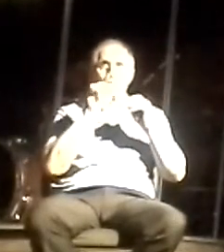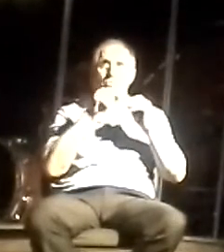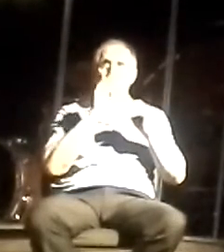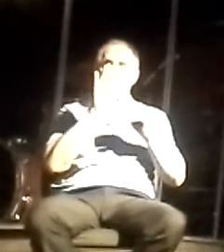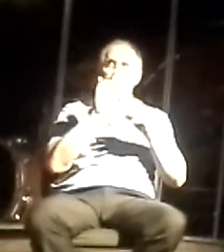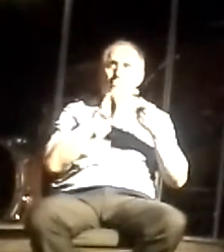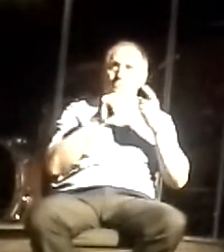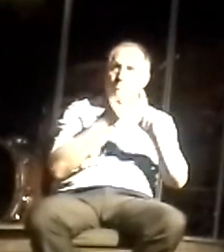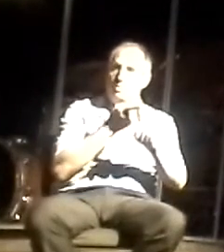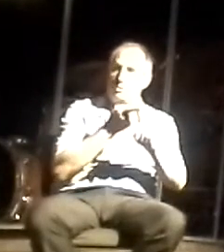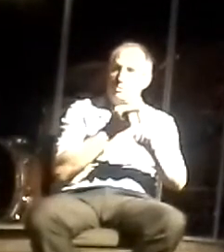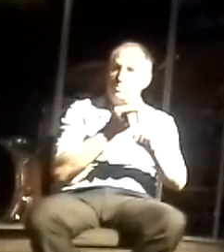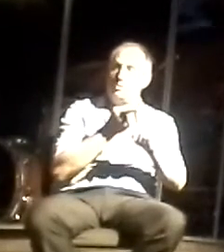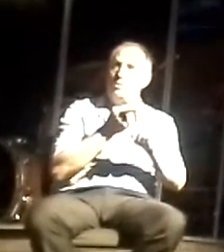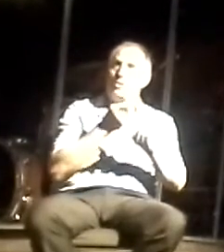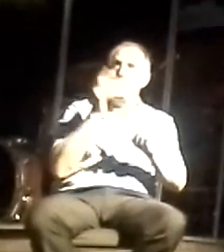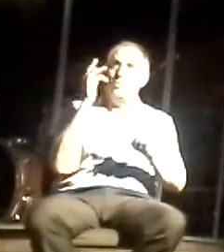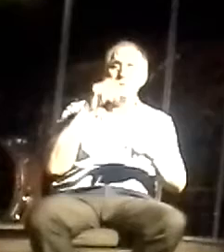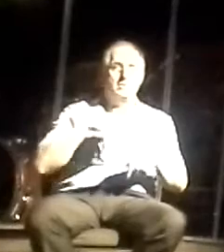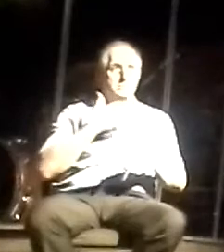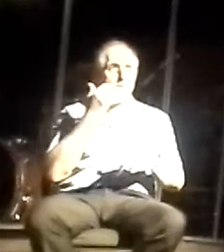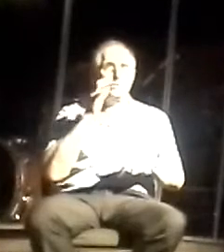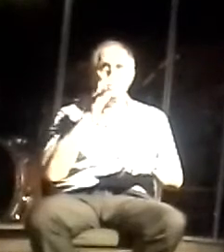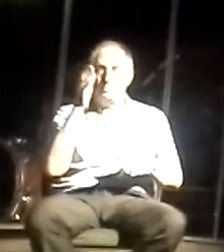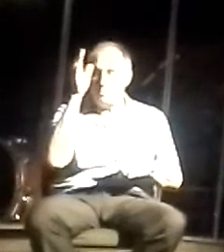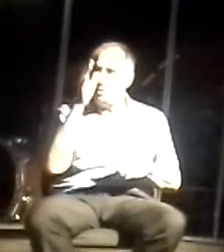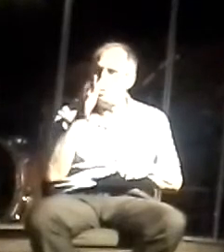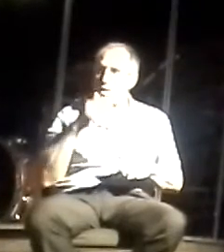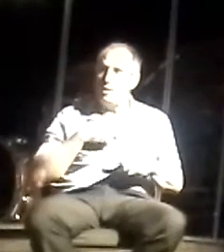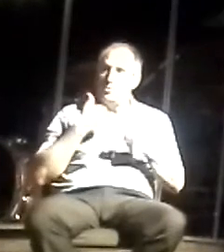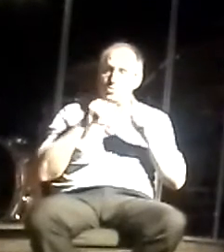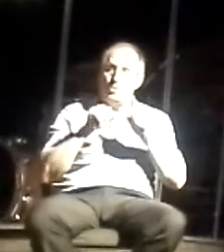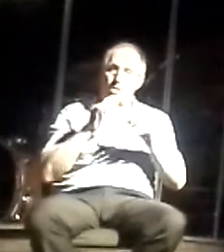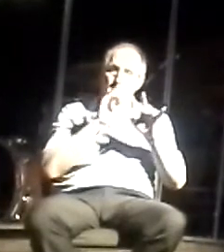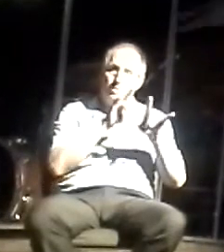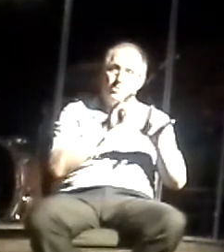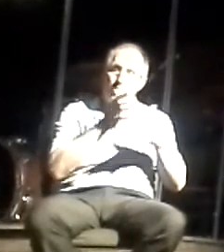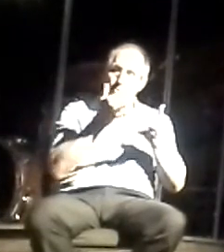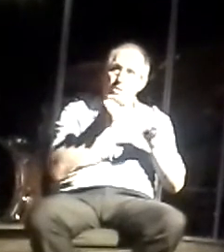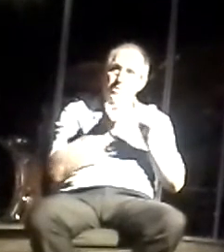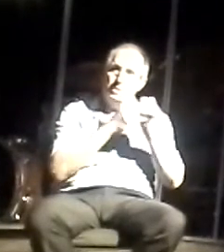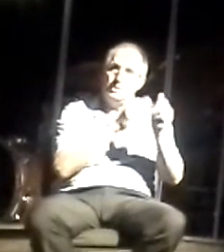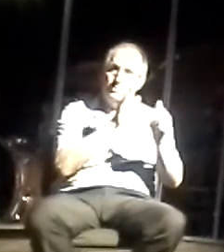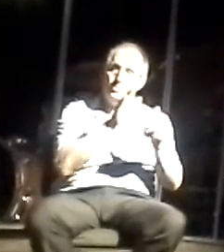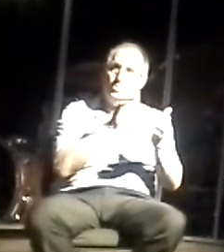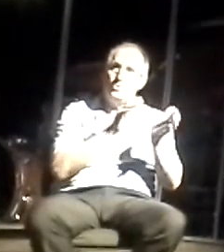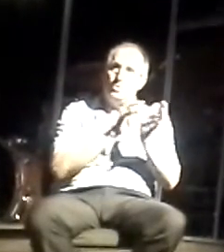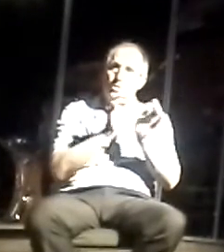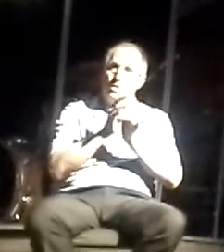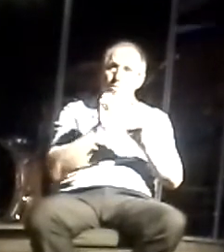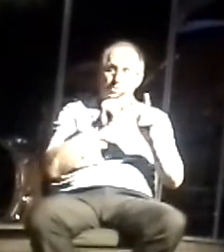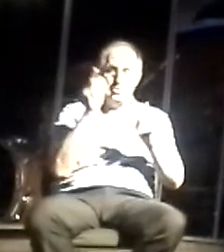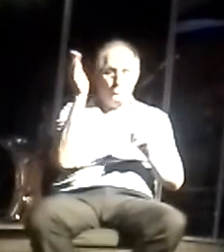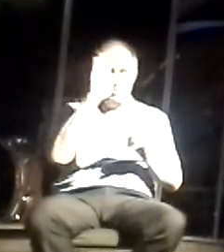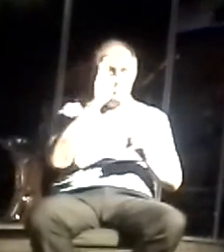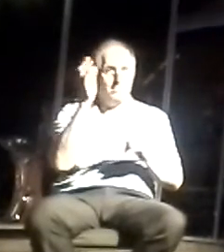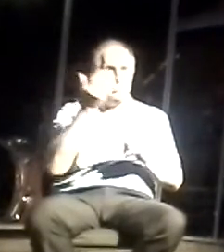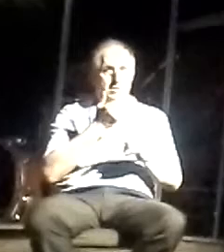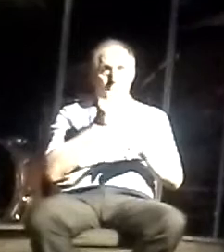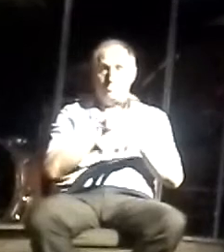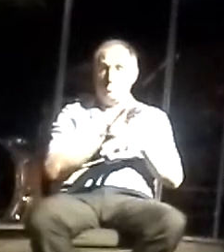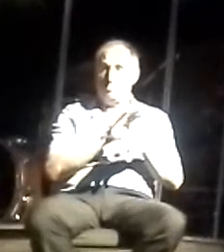friends. Why are you getting so upset, Mom and Dad? I'm just trying to love them. I'm just trying to lead them to Jesus, although you've never invited them to